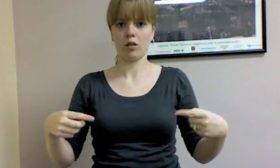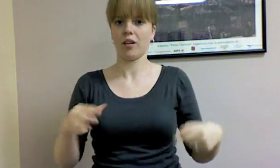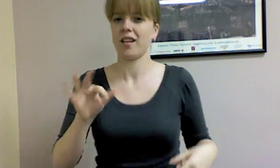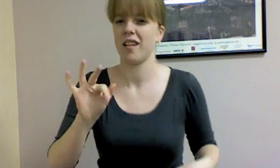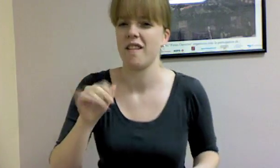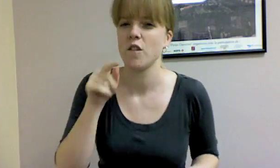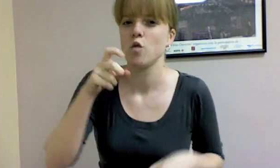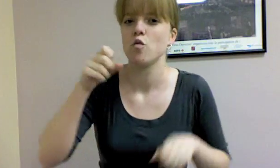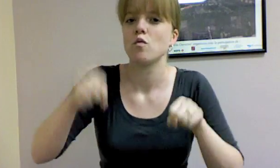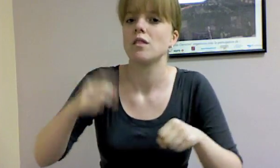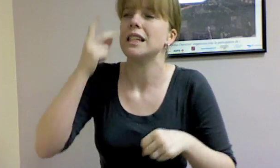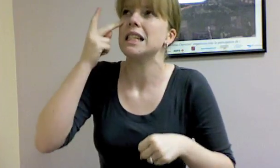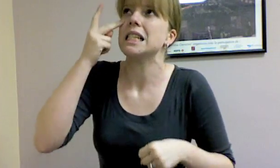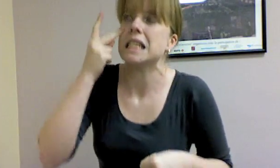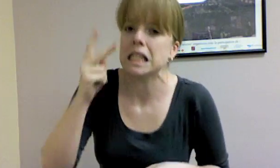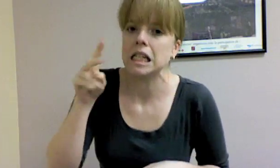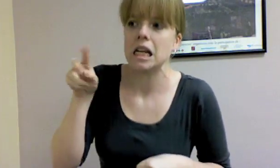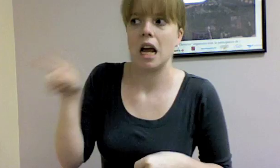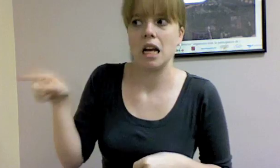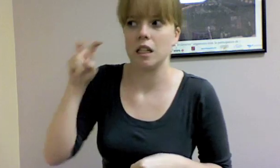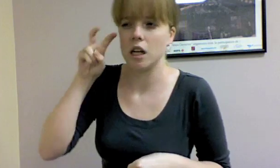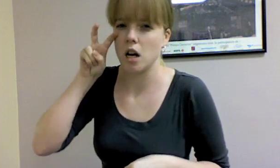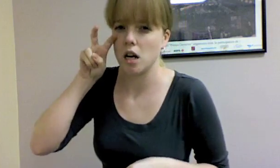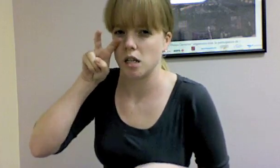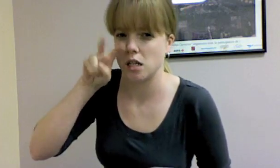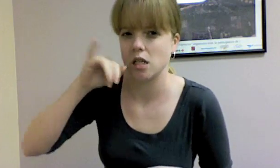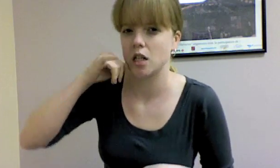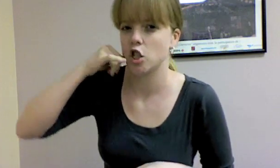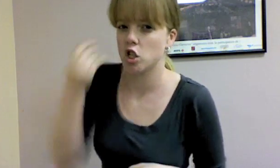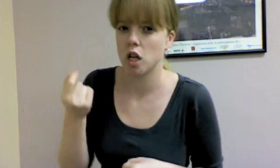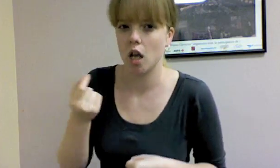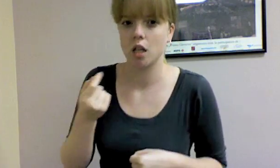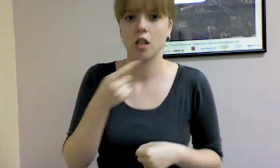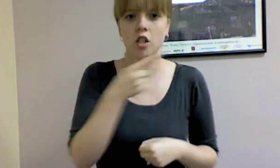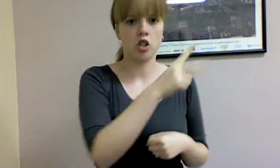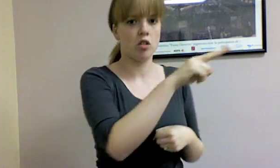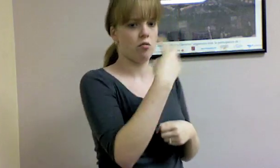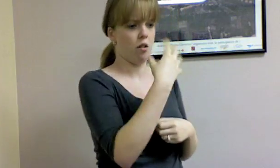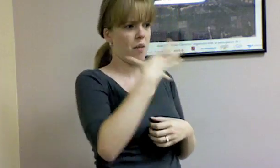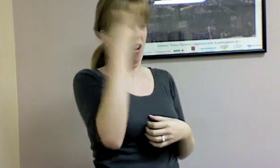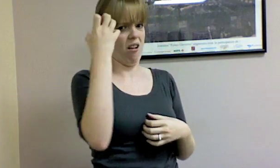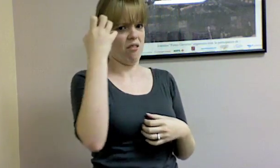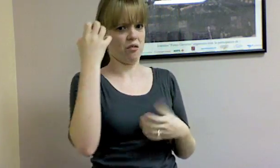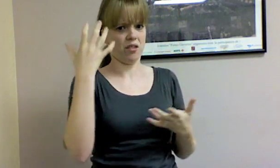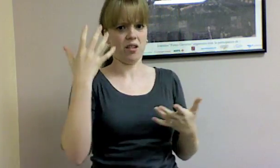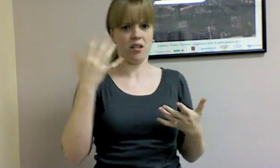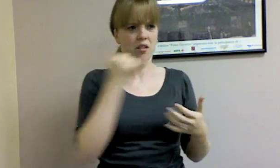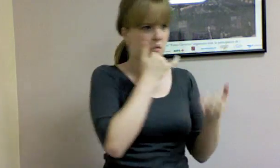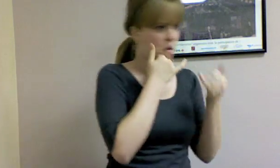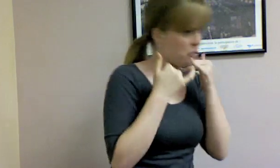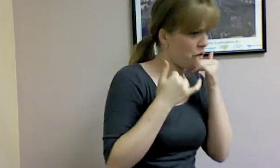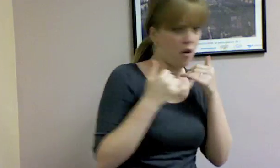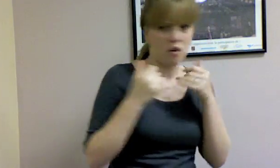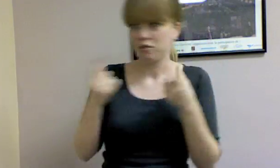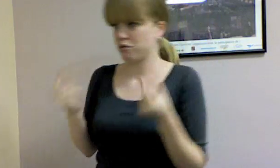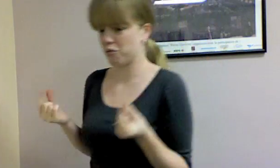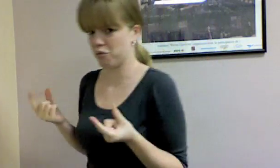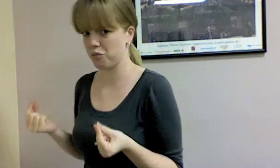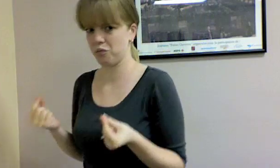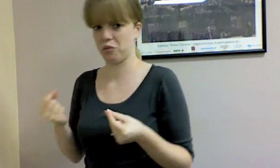his eyes said. She's looking dead at me, I'm wondering what I did. Asked her what's wrong, asked him what's going on, and she kept